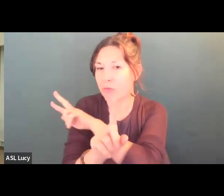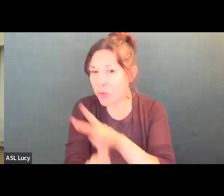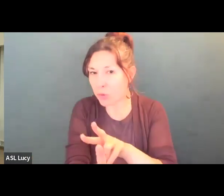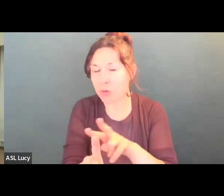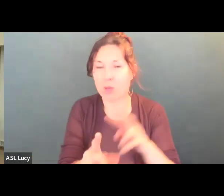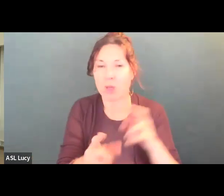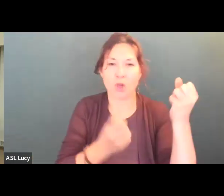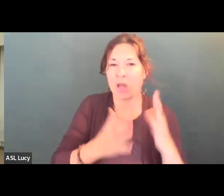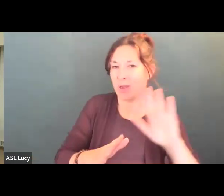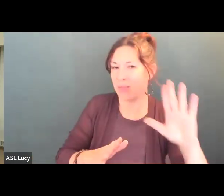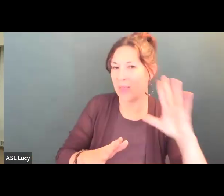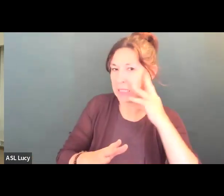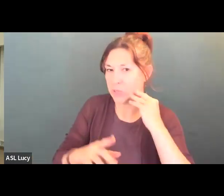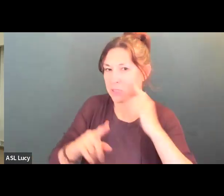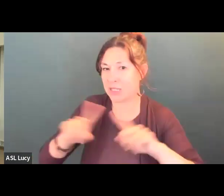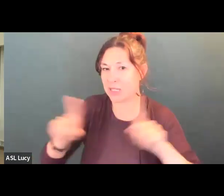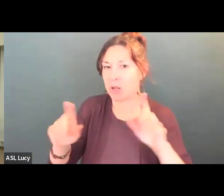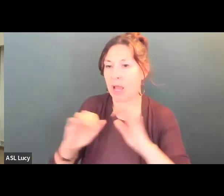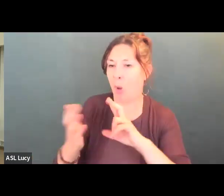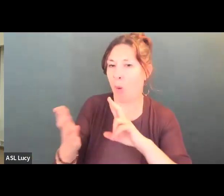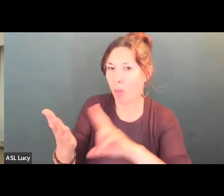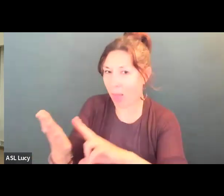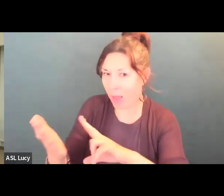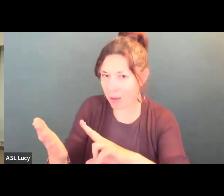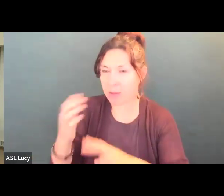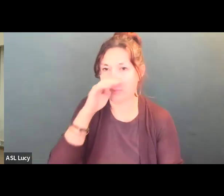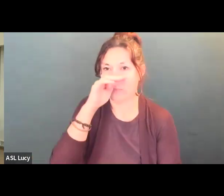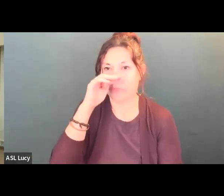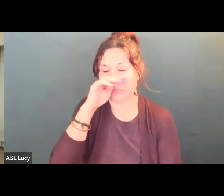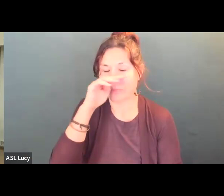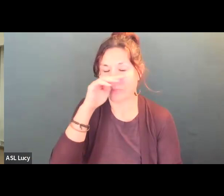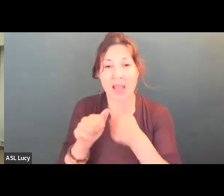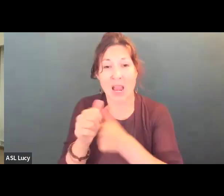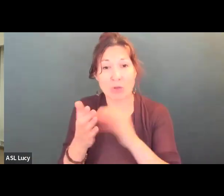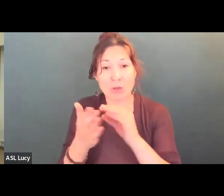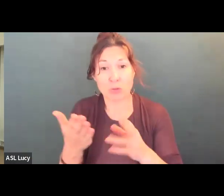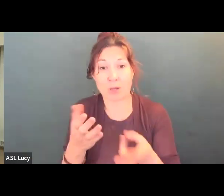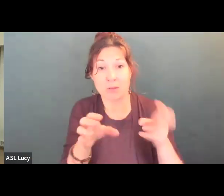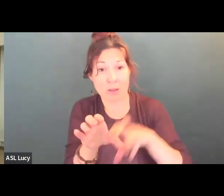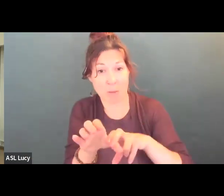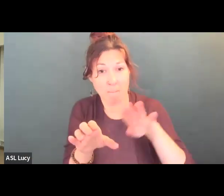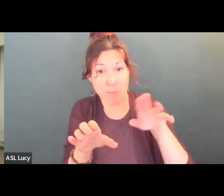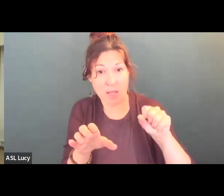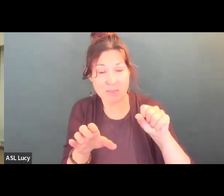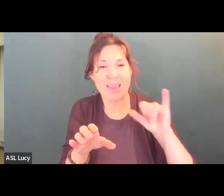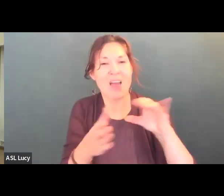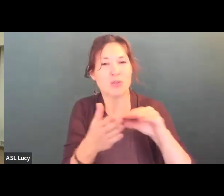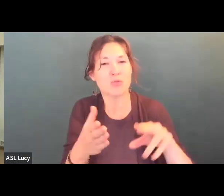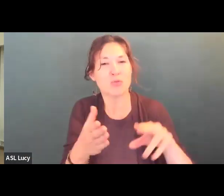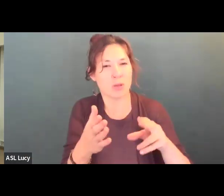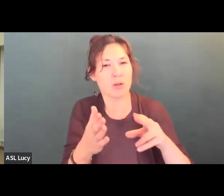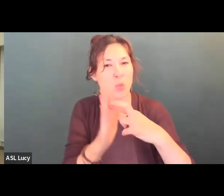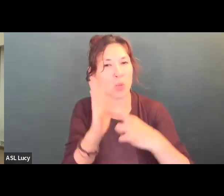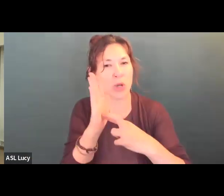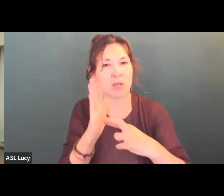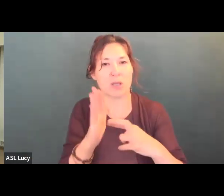different experience needing to log in. And then each student that comes on, they're registering that student either by the